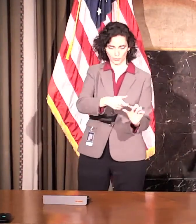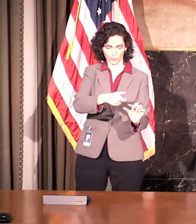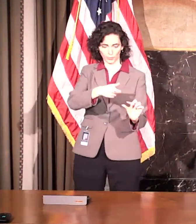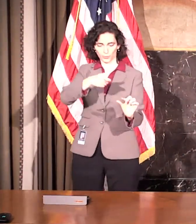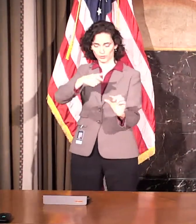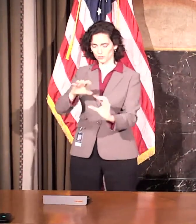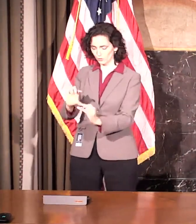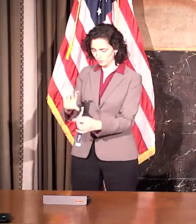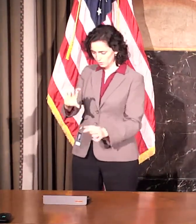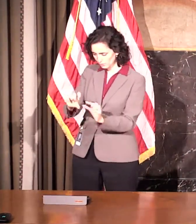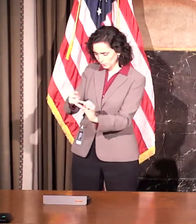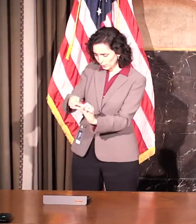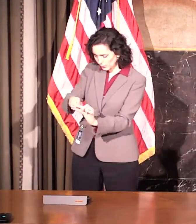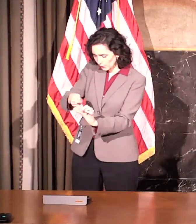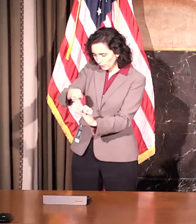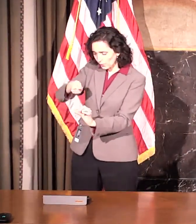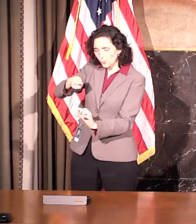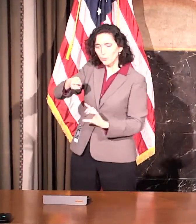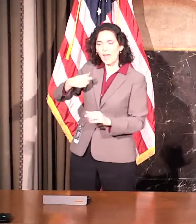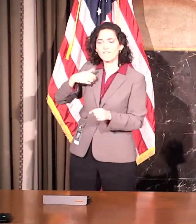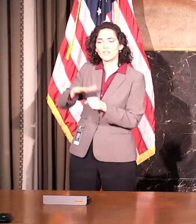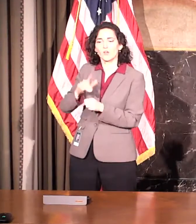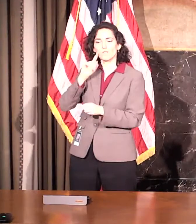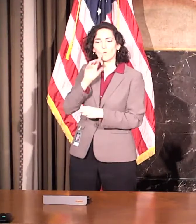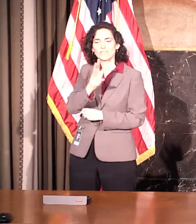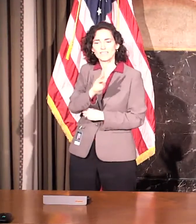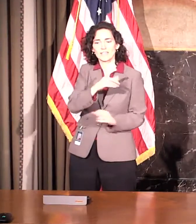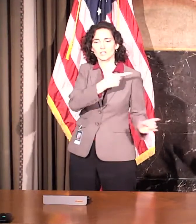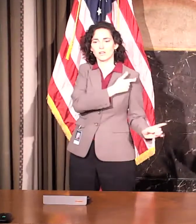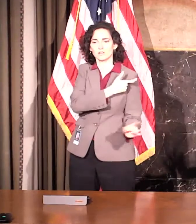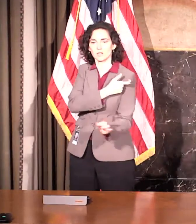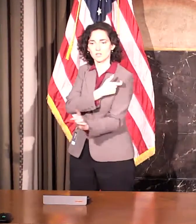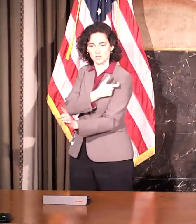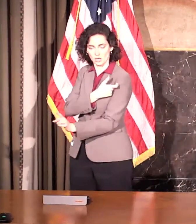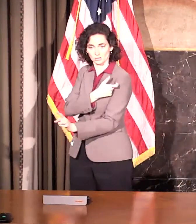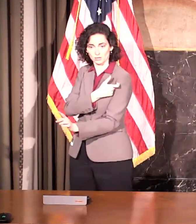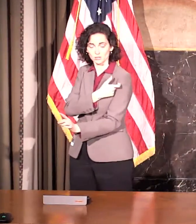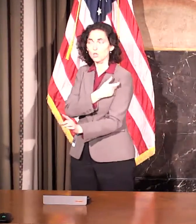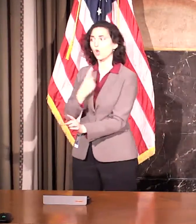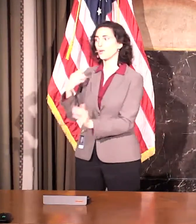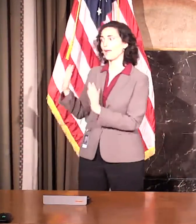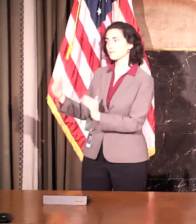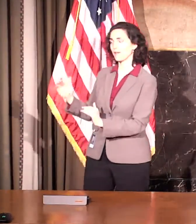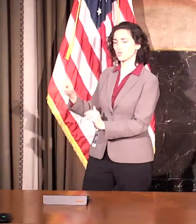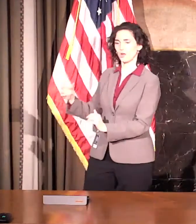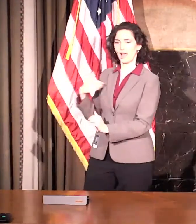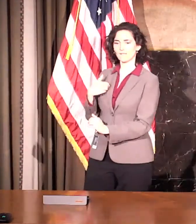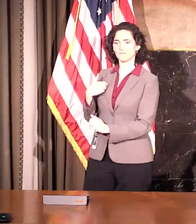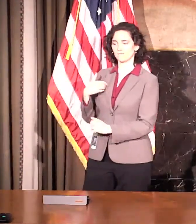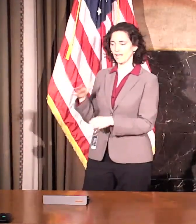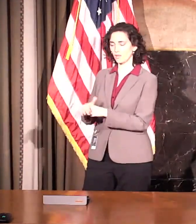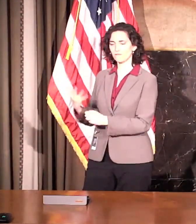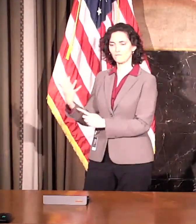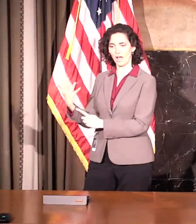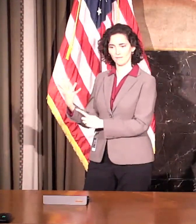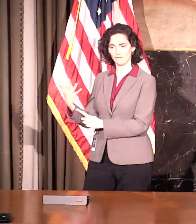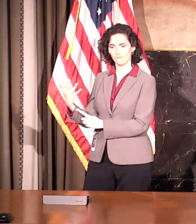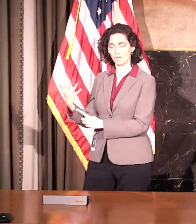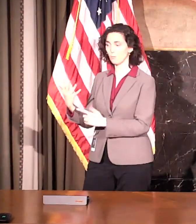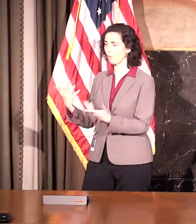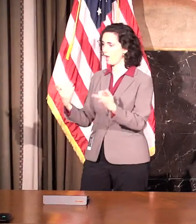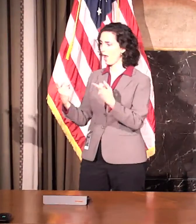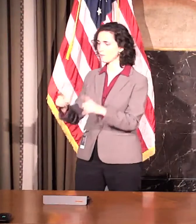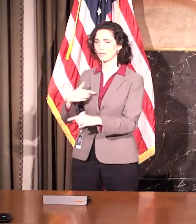we were told to expect in the allocation that we received is based on 5 doses per vial. But it's not always going to be the case, and